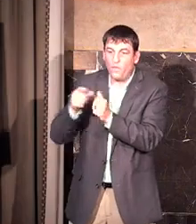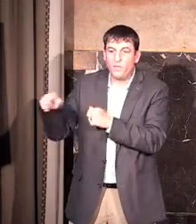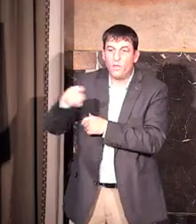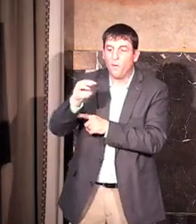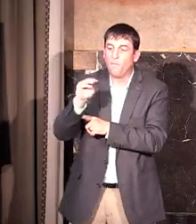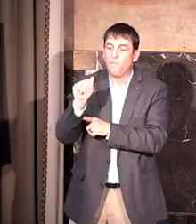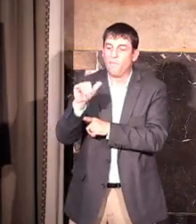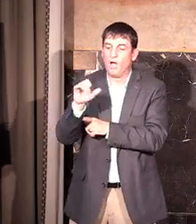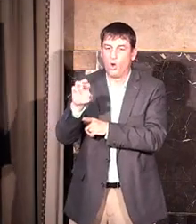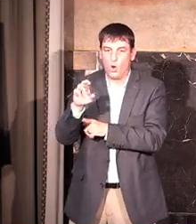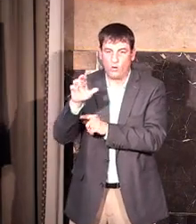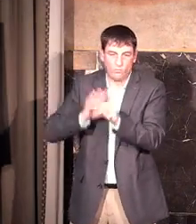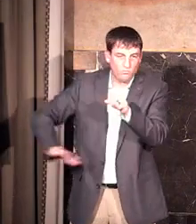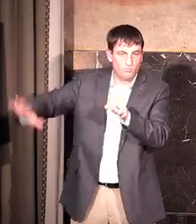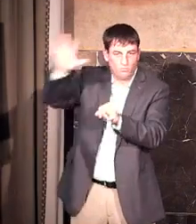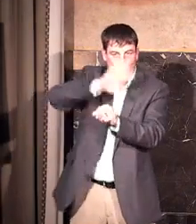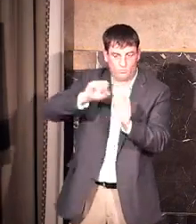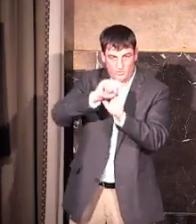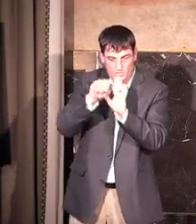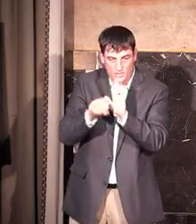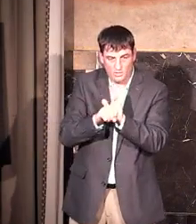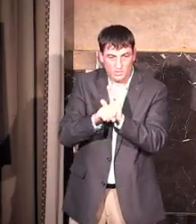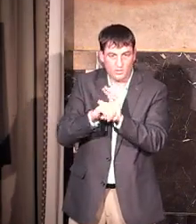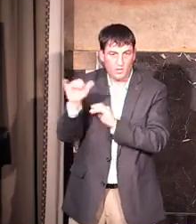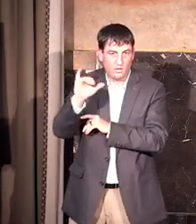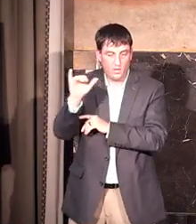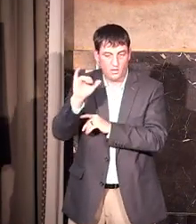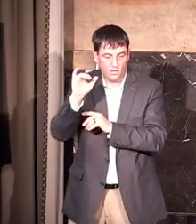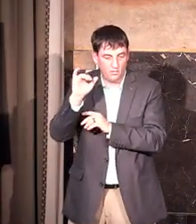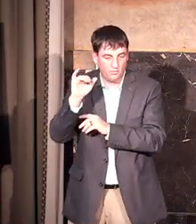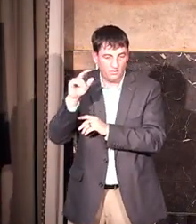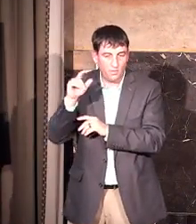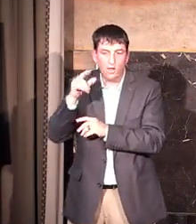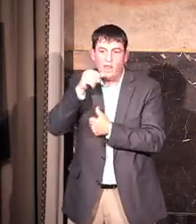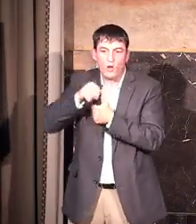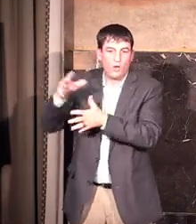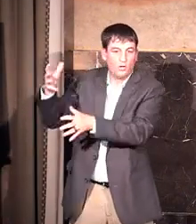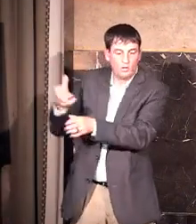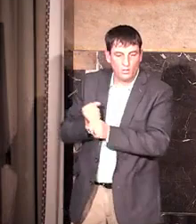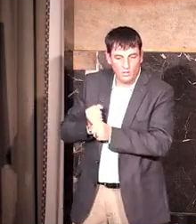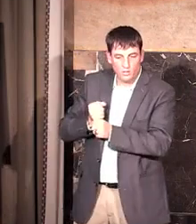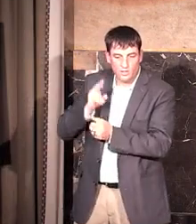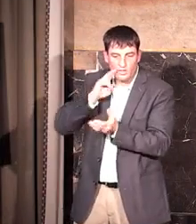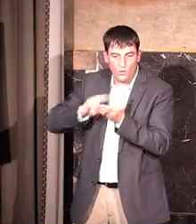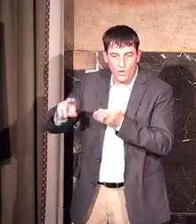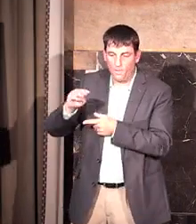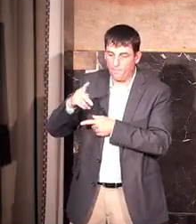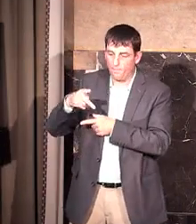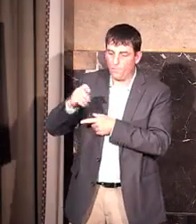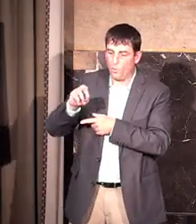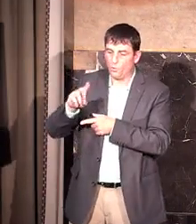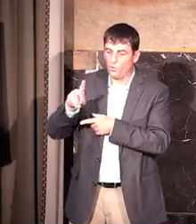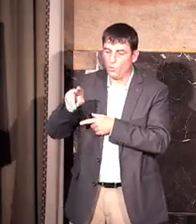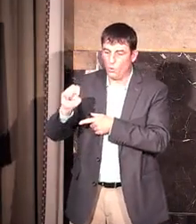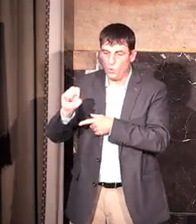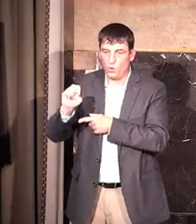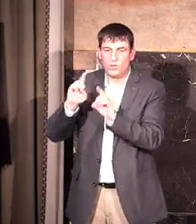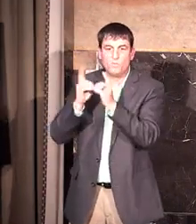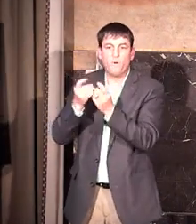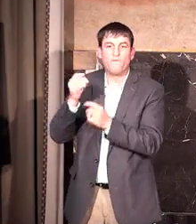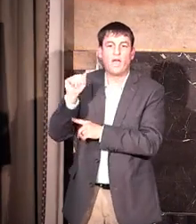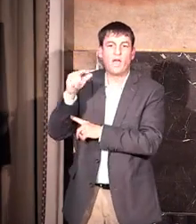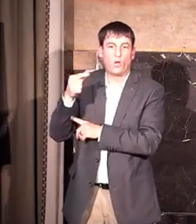state, reading things that come from, for example, I got a letter today from the Secretary of Purdue, U.S. Department of